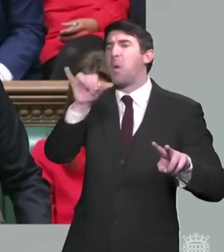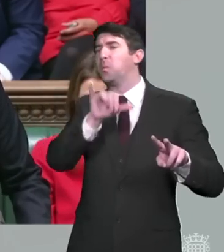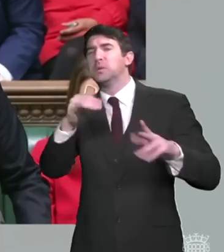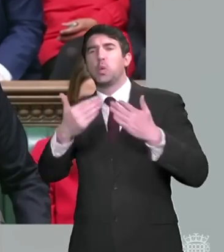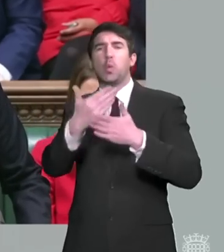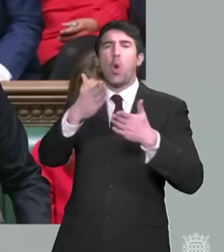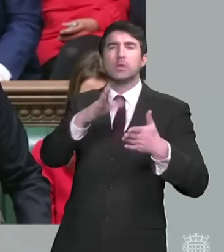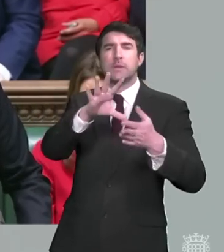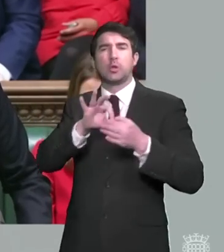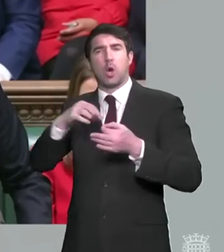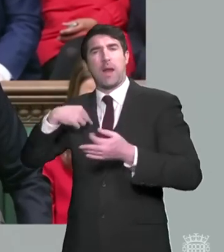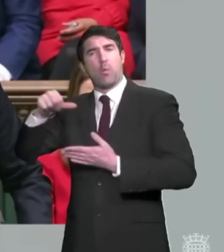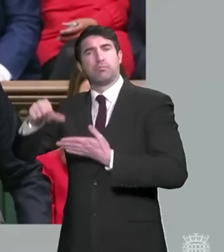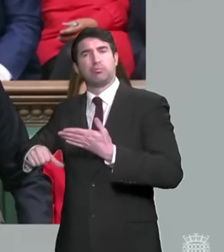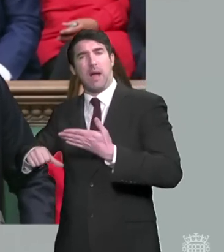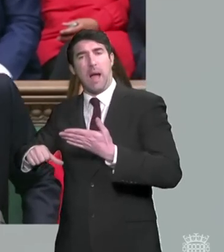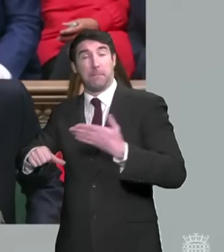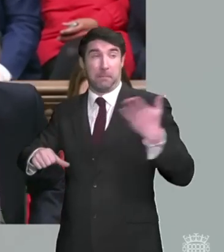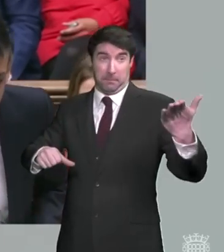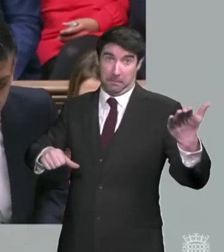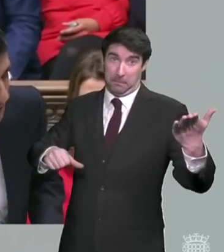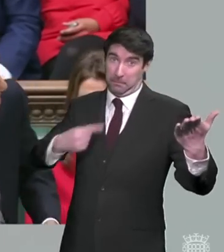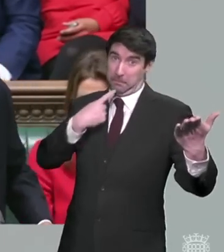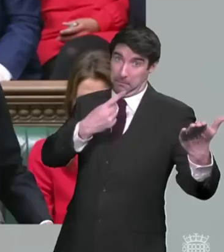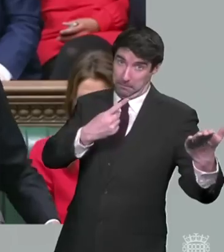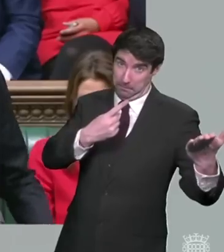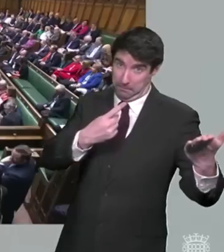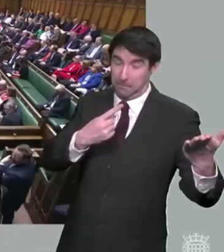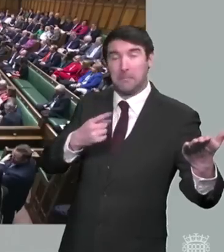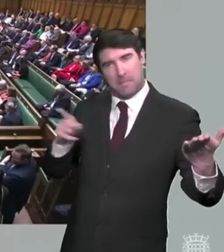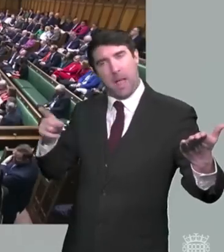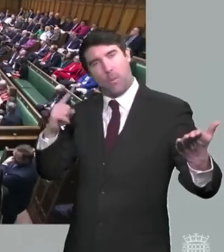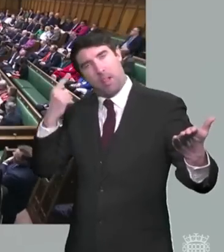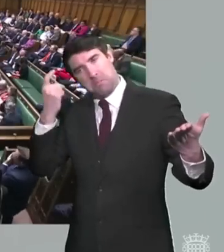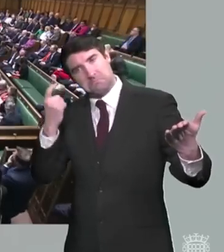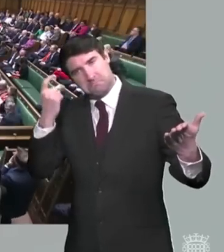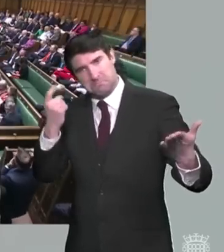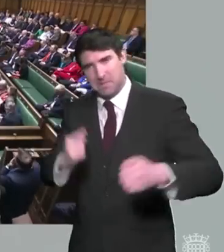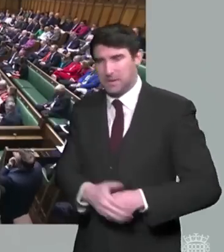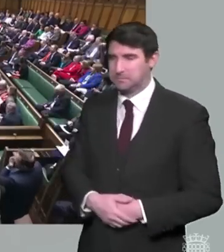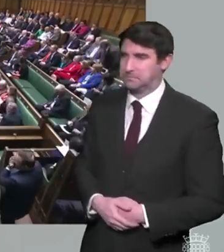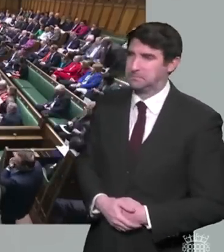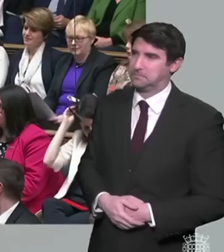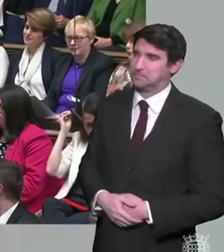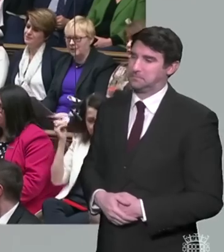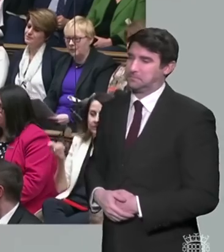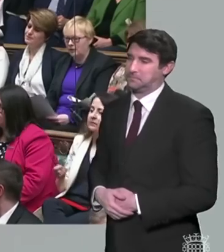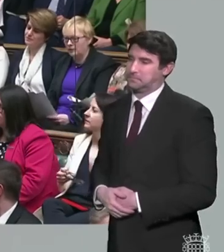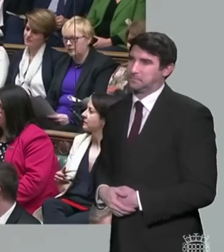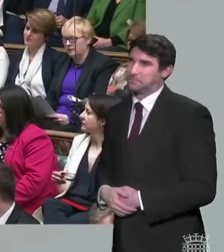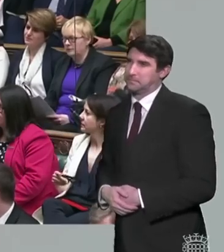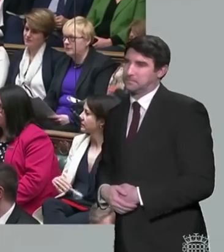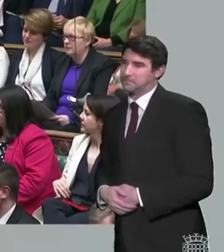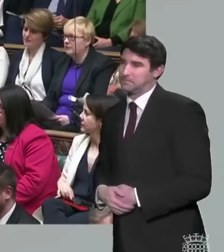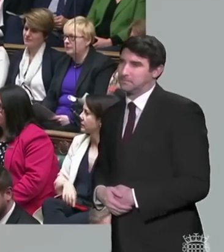programme, and I'm sure that they will have heard what he said, indeed the voices of his constituents too. Liz Twist. Mr. Speaker, bus services are